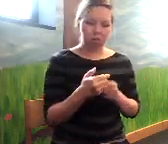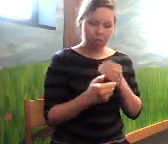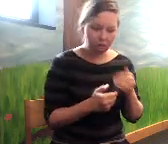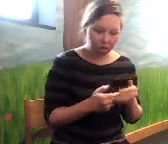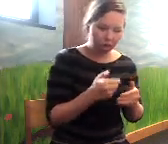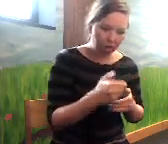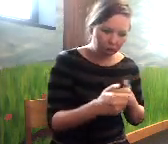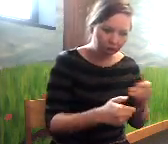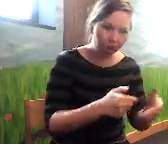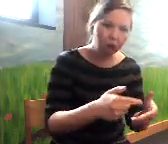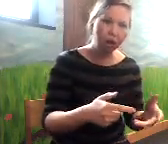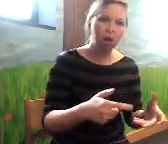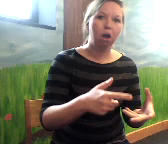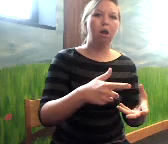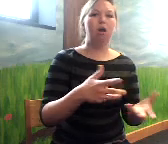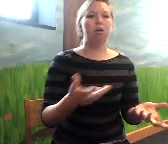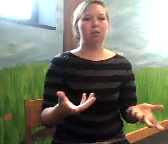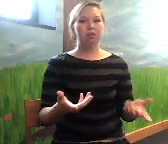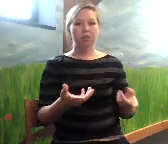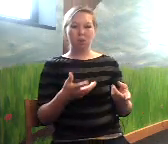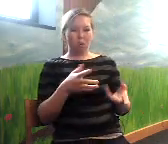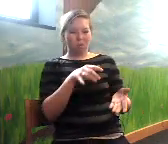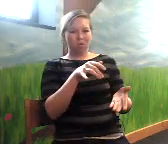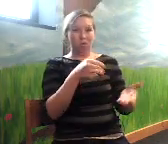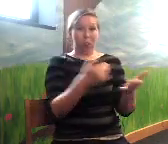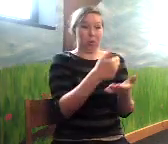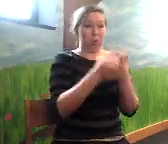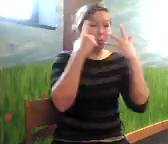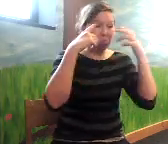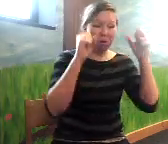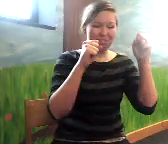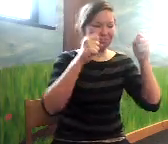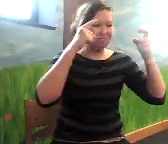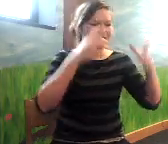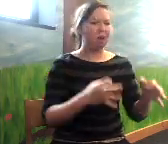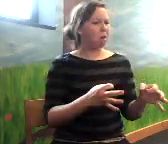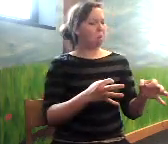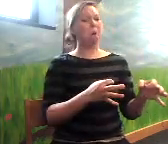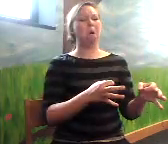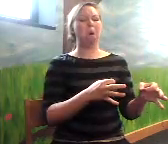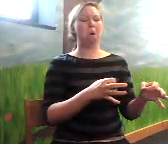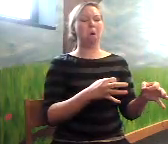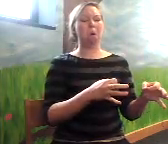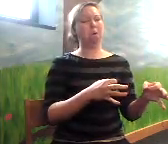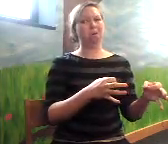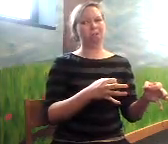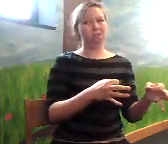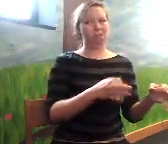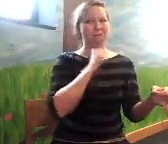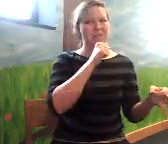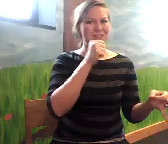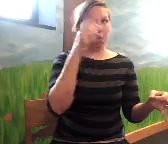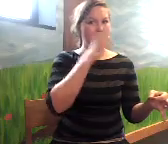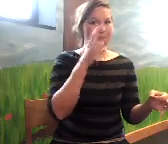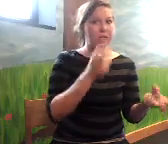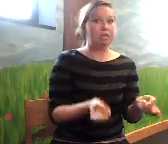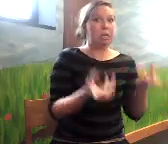how deep their nation is in. And the other problem with incrementalism is that it's hard to get out because